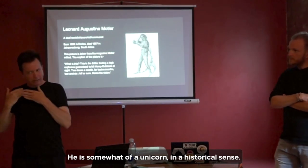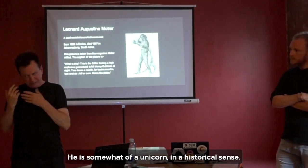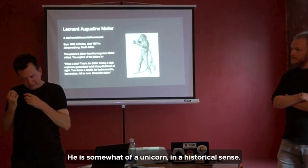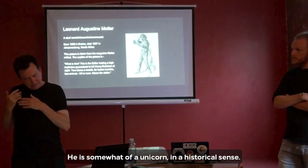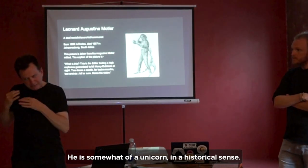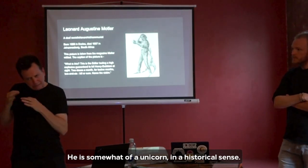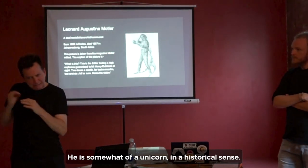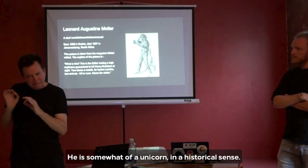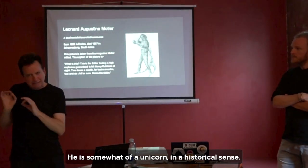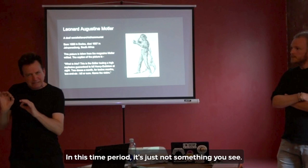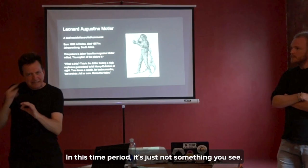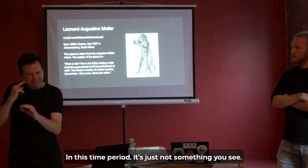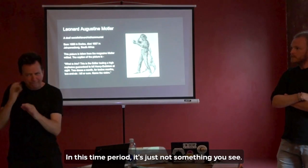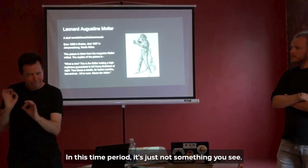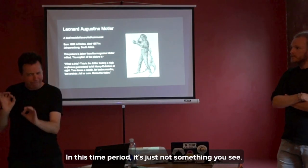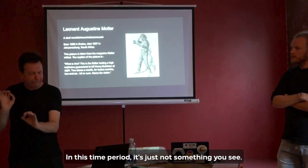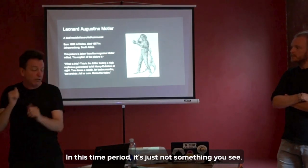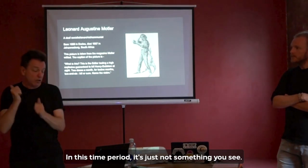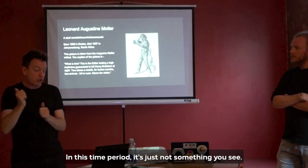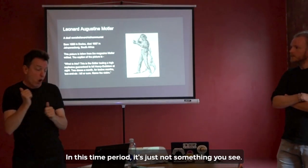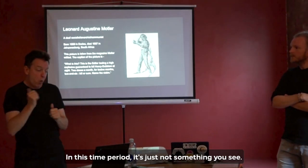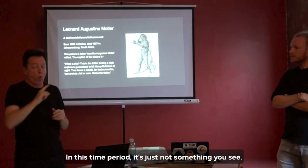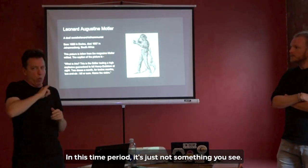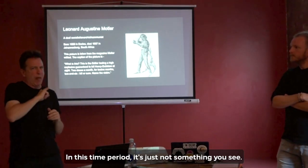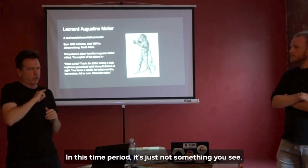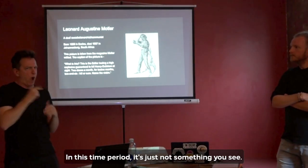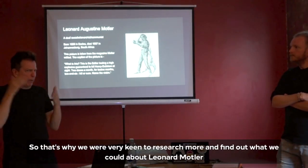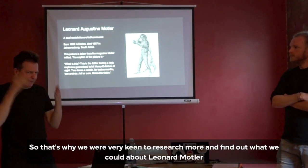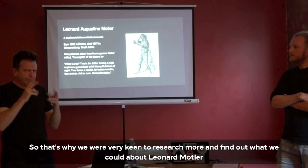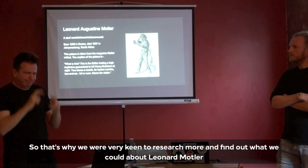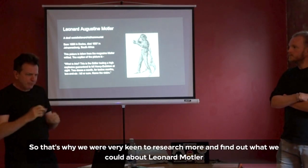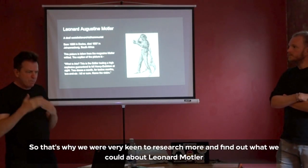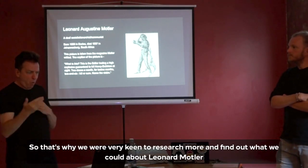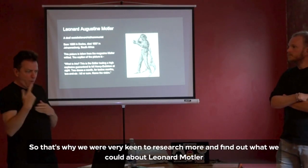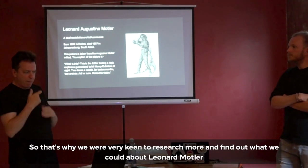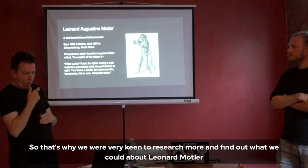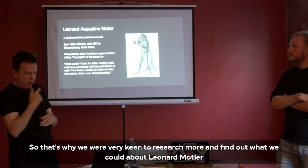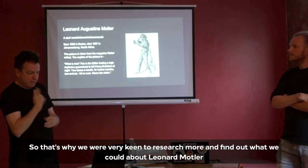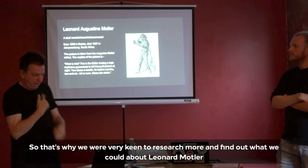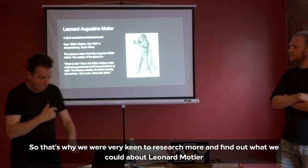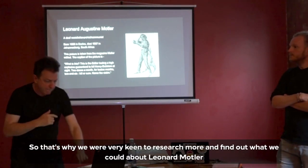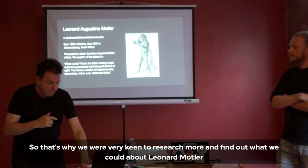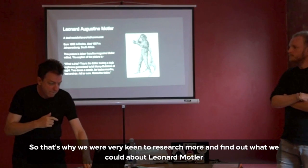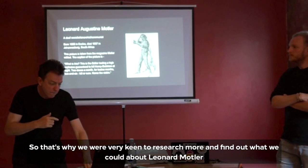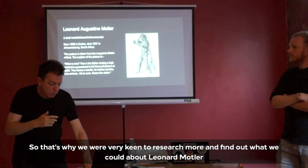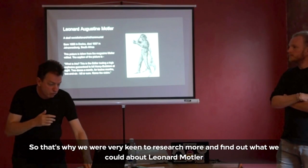in a historical sense. In this time period, it's just not something you see. So that's why we were very keen to research more and find out what we could